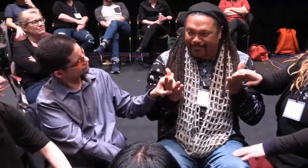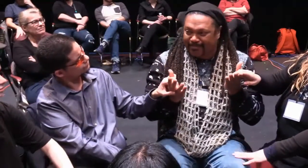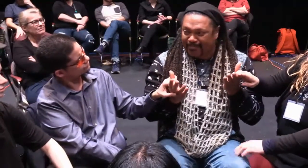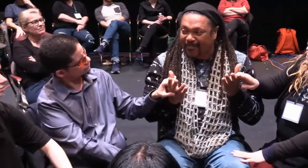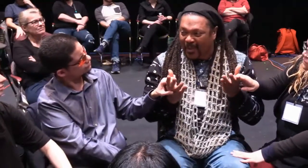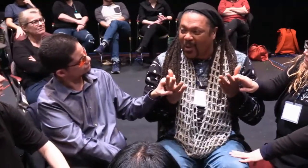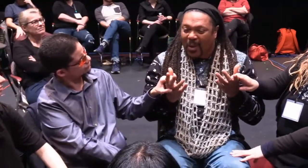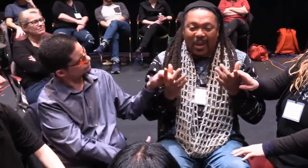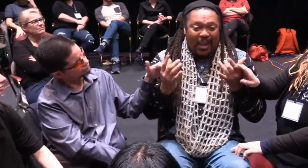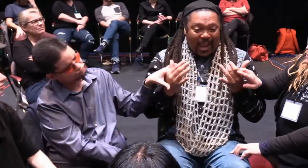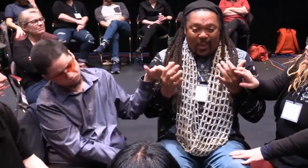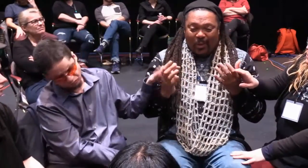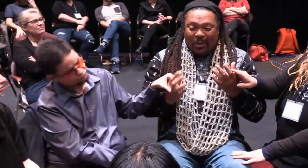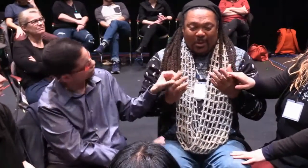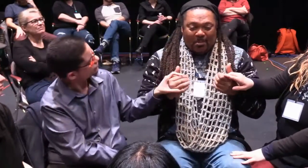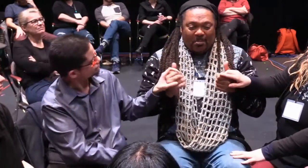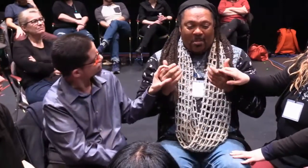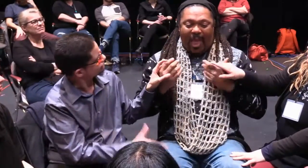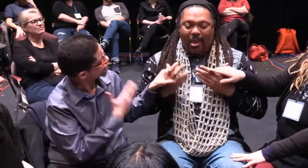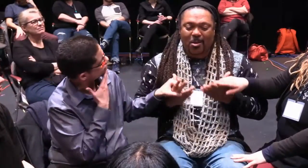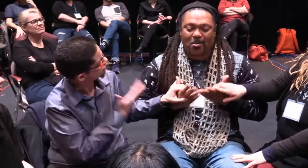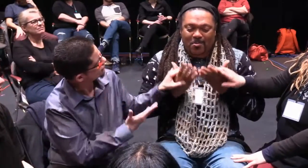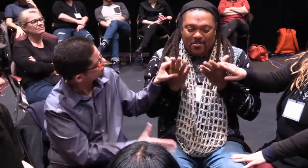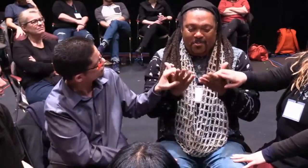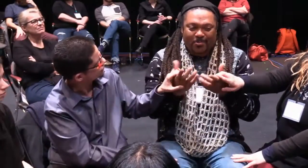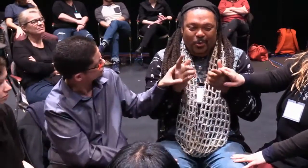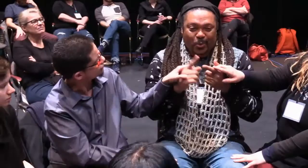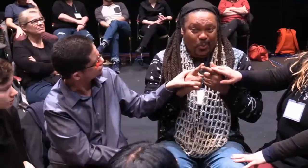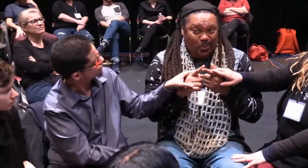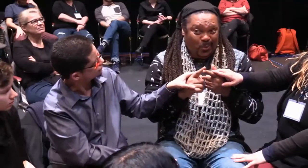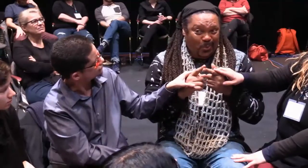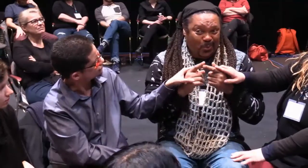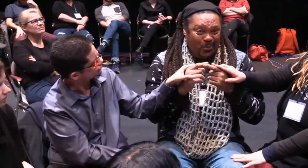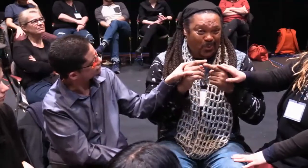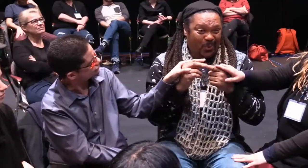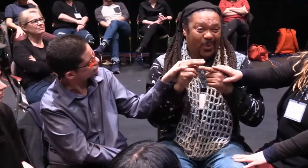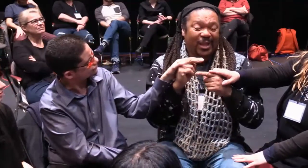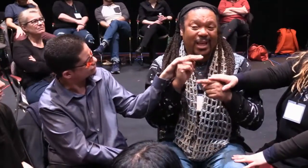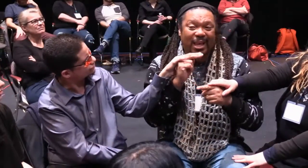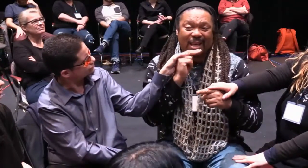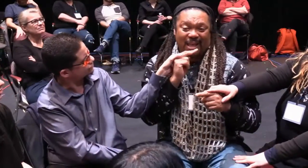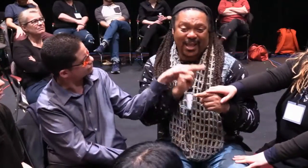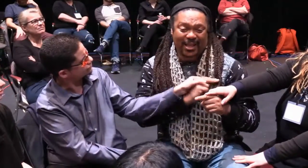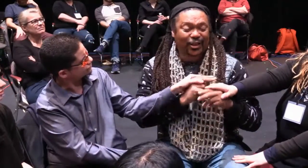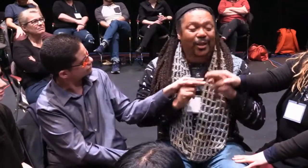always going to be something. We're not looking for the perfect ideal. We have to expect some of this friction, but. Thank you.